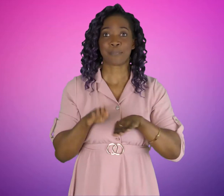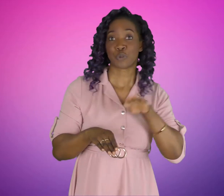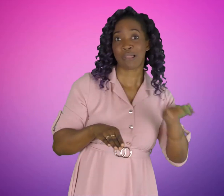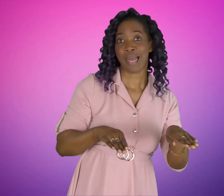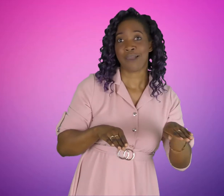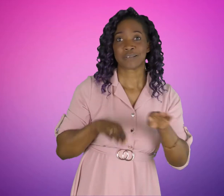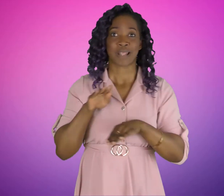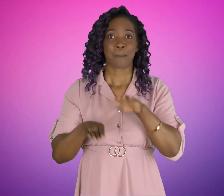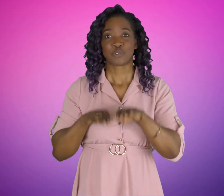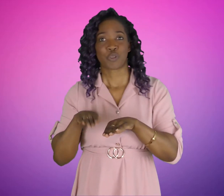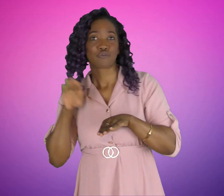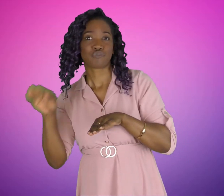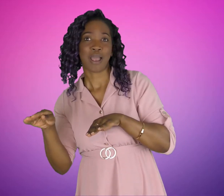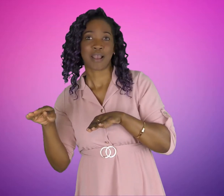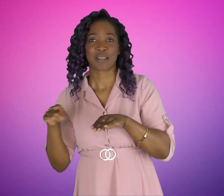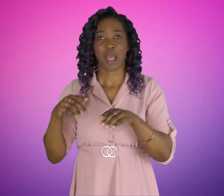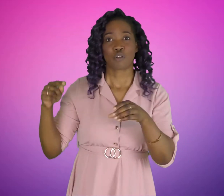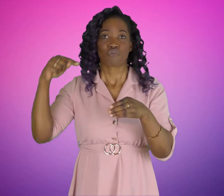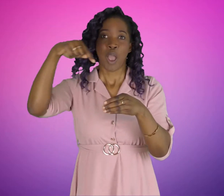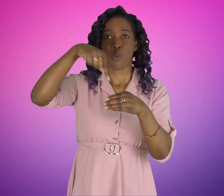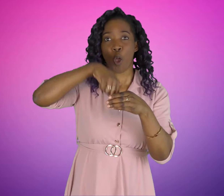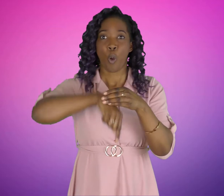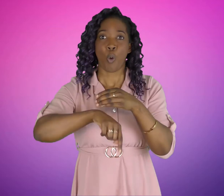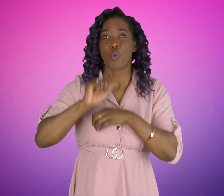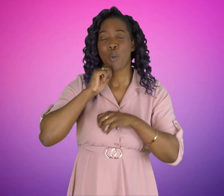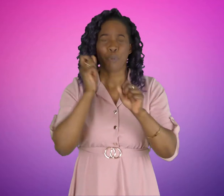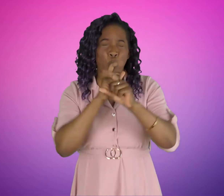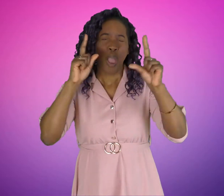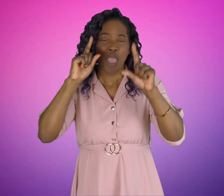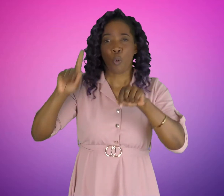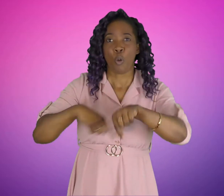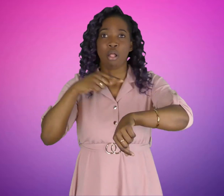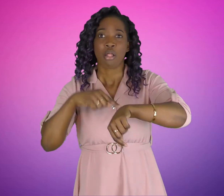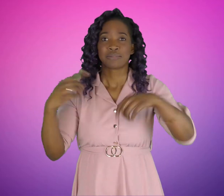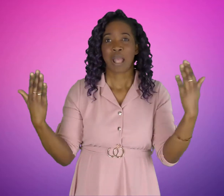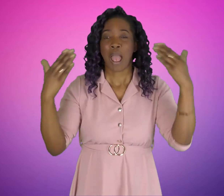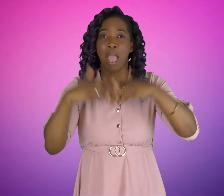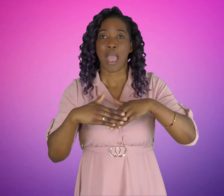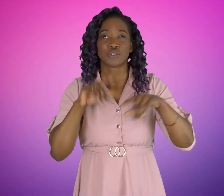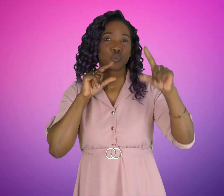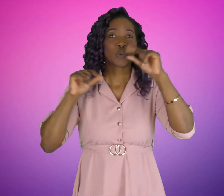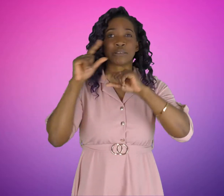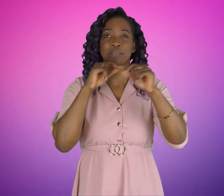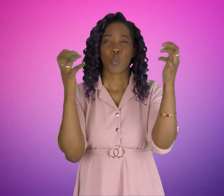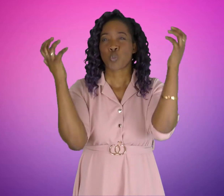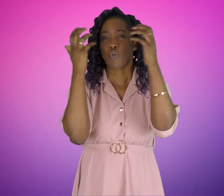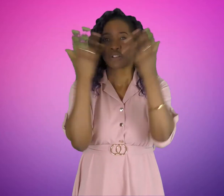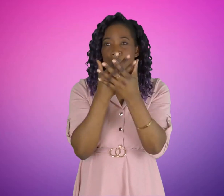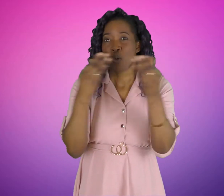it to the left, tap it to the right. Don't fall down the rabbit hole or you'll be up all night. Tweeting and twittering your worries away. You